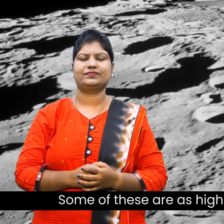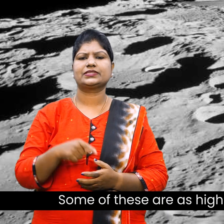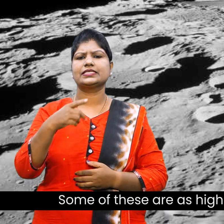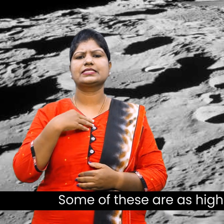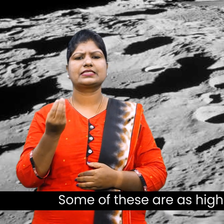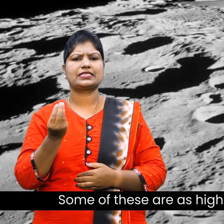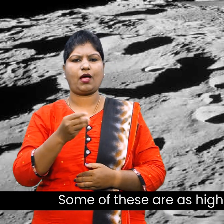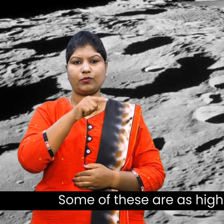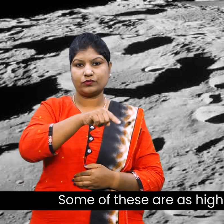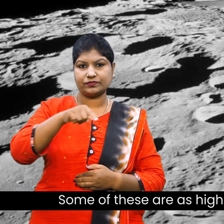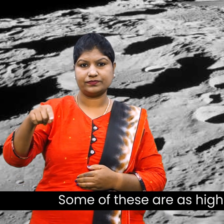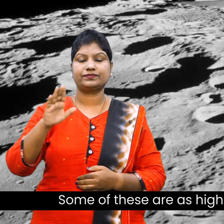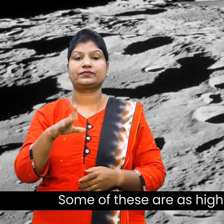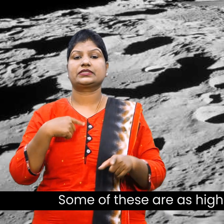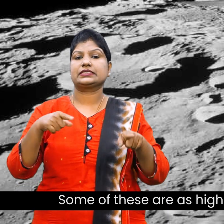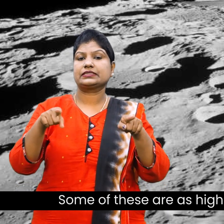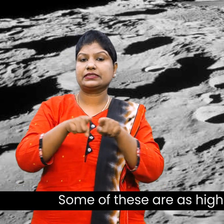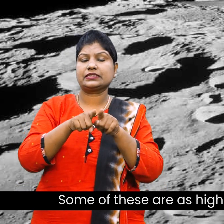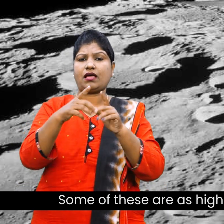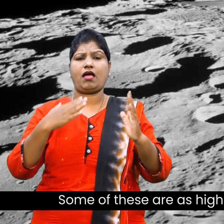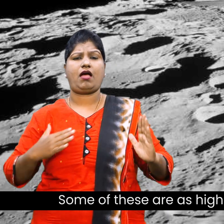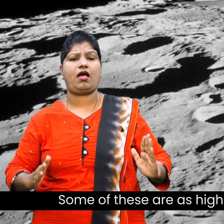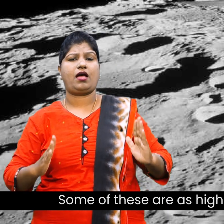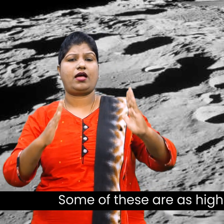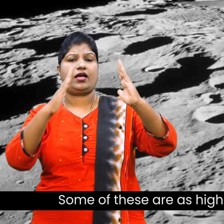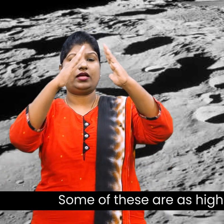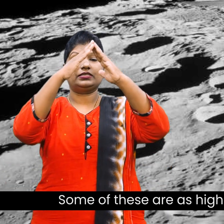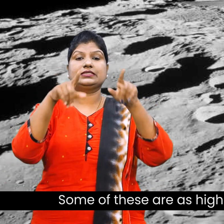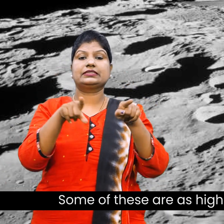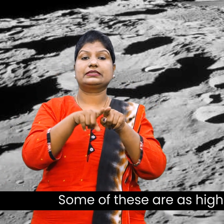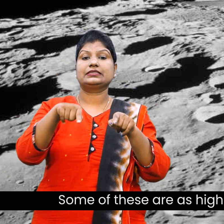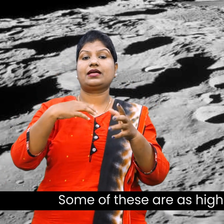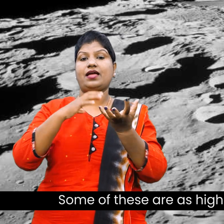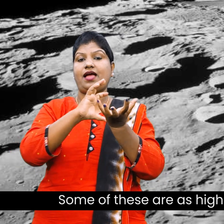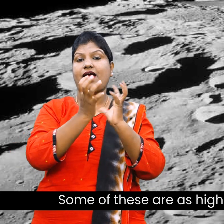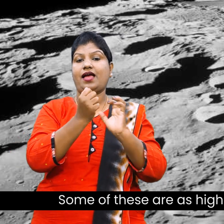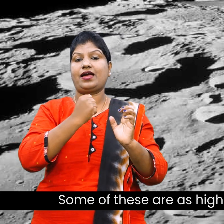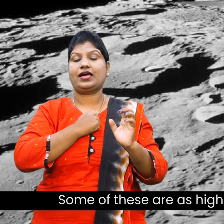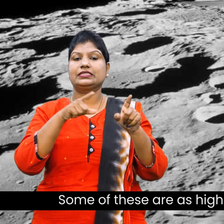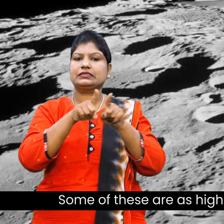Some of these are as high as the highest mountains on the earth.